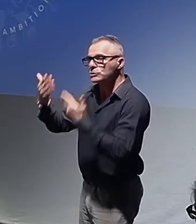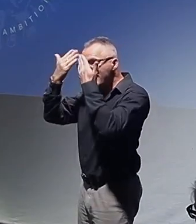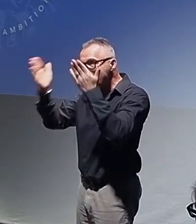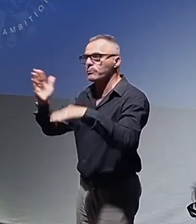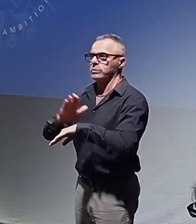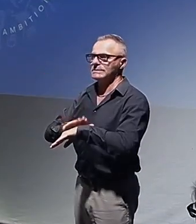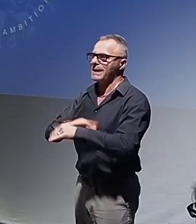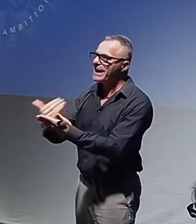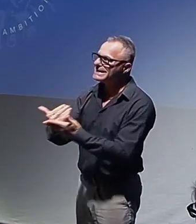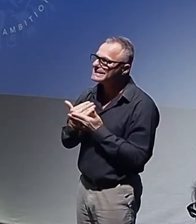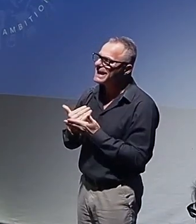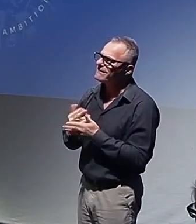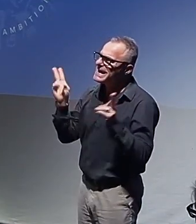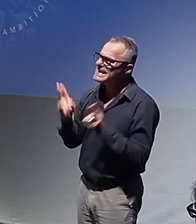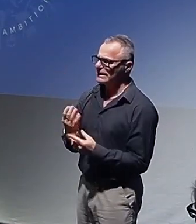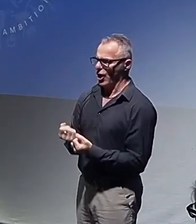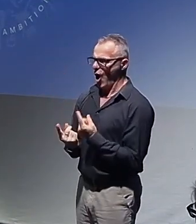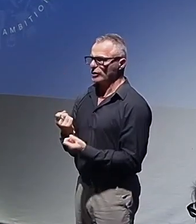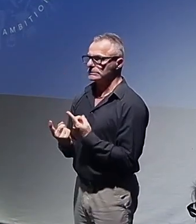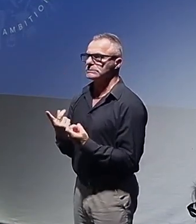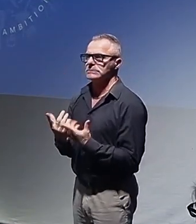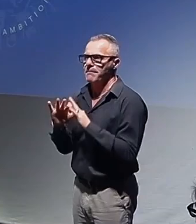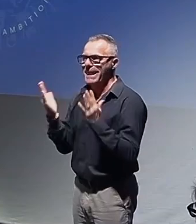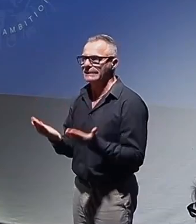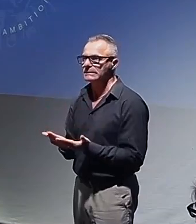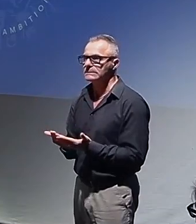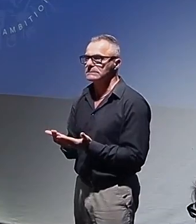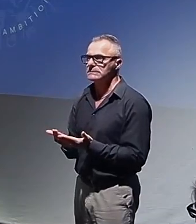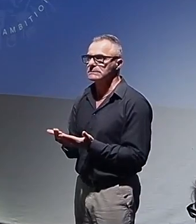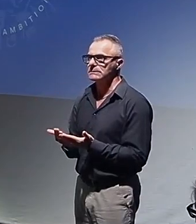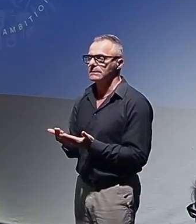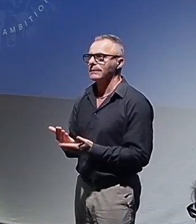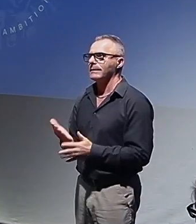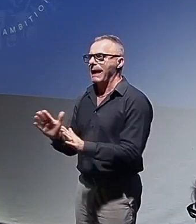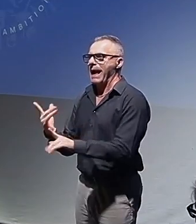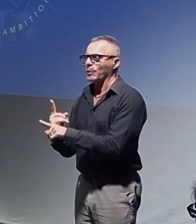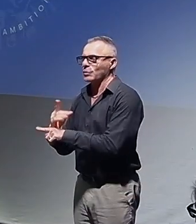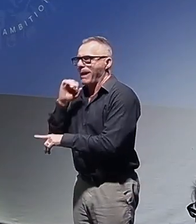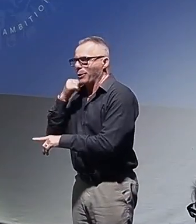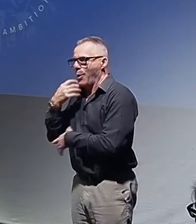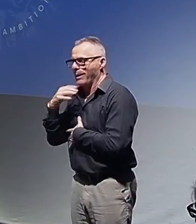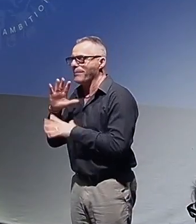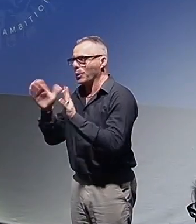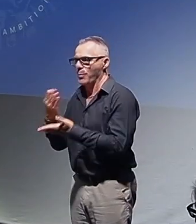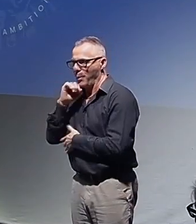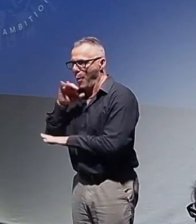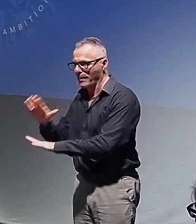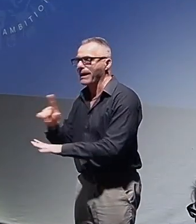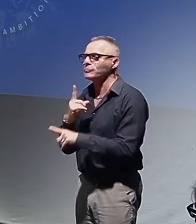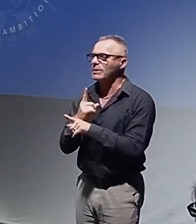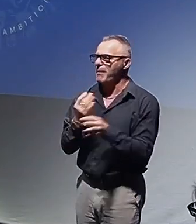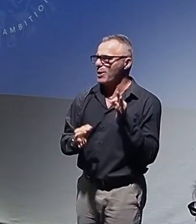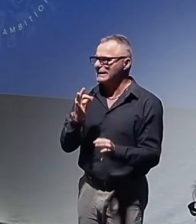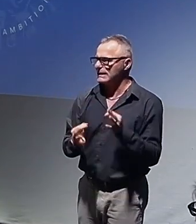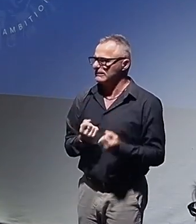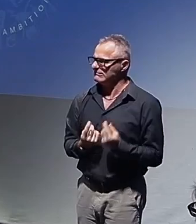more safer, less hot planet. Then we've got global warming, and then we've got climate change. But politically, and